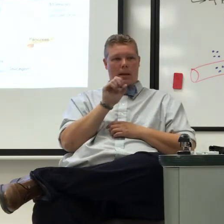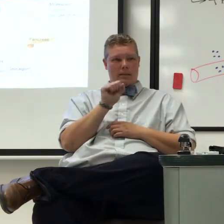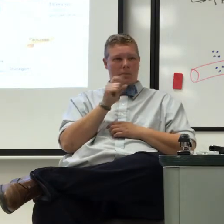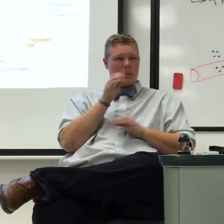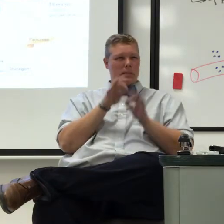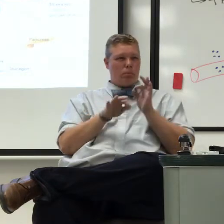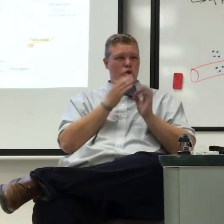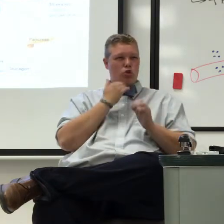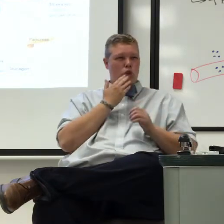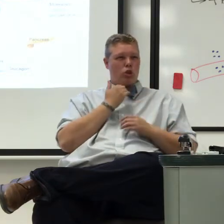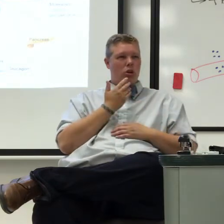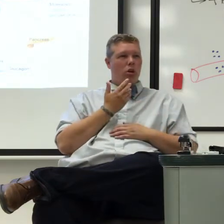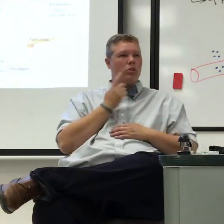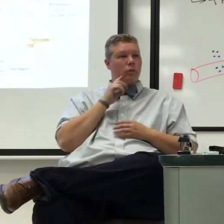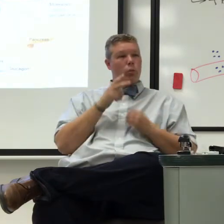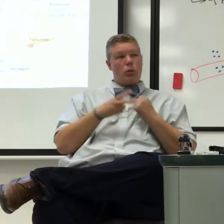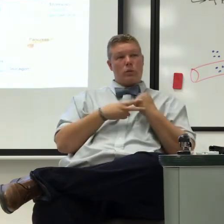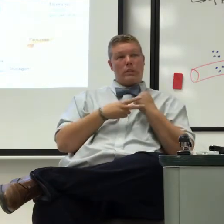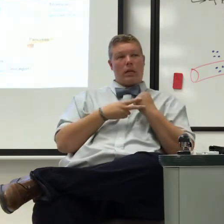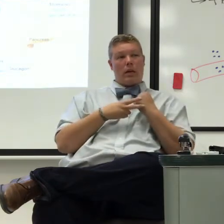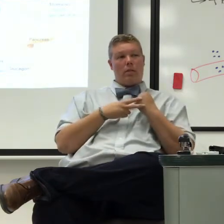So if you want to store the sugar you eat,